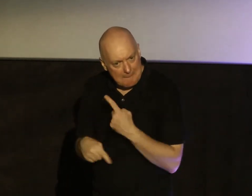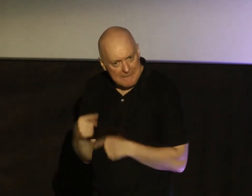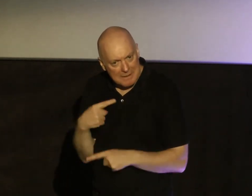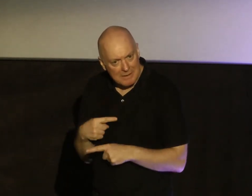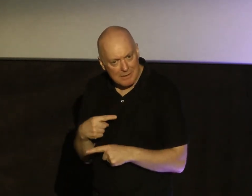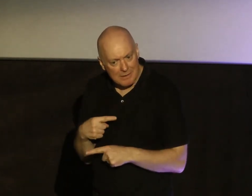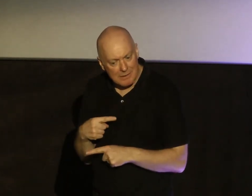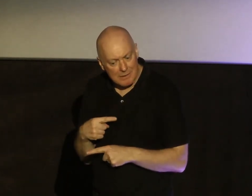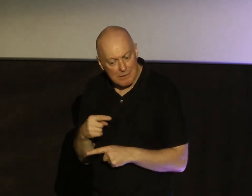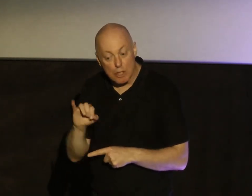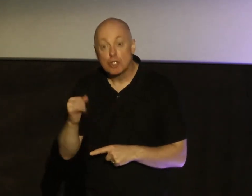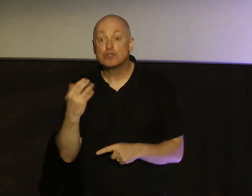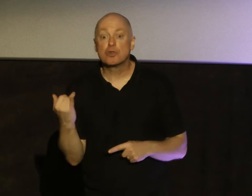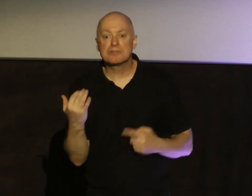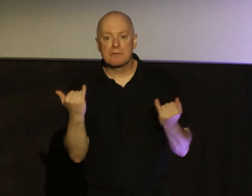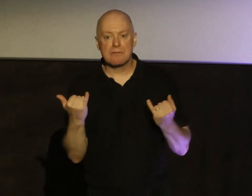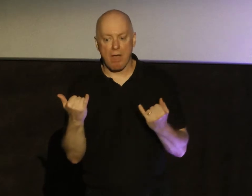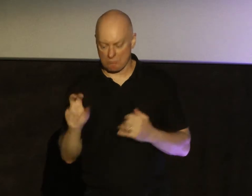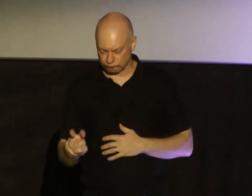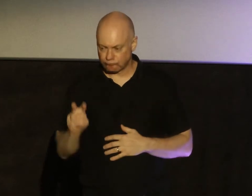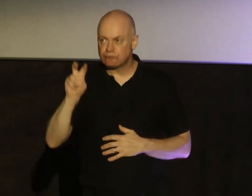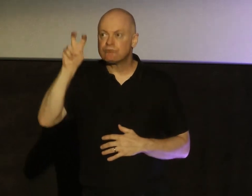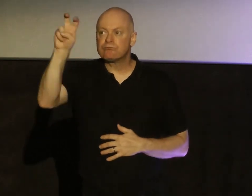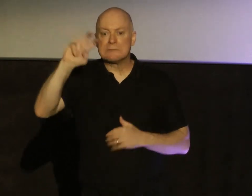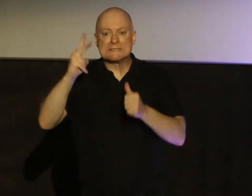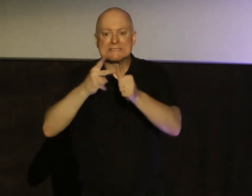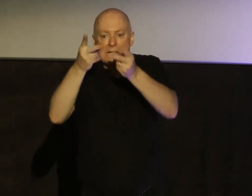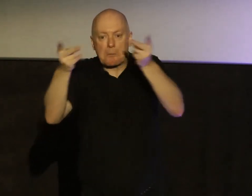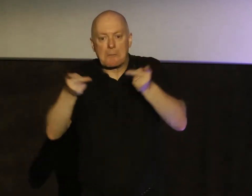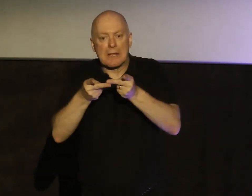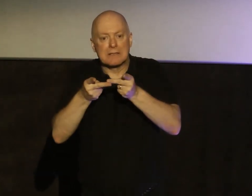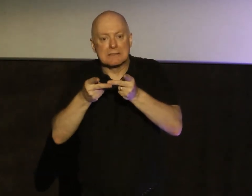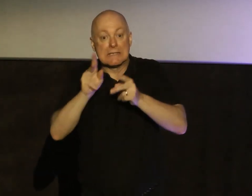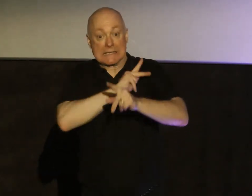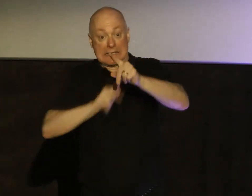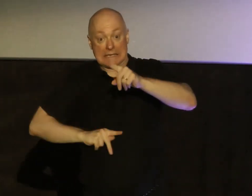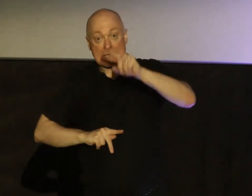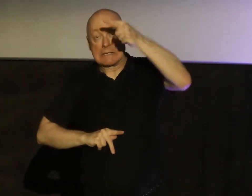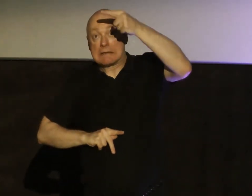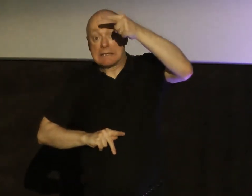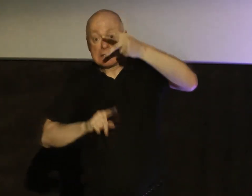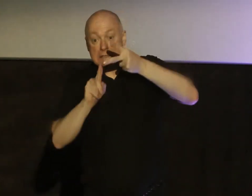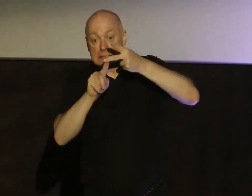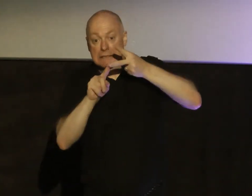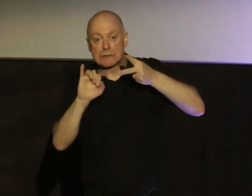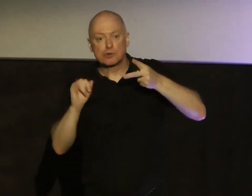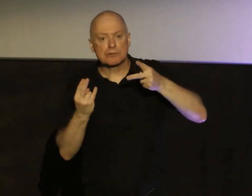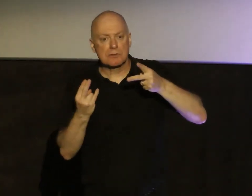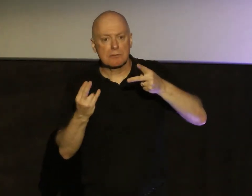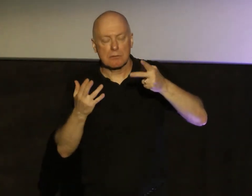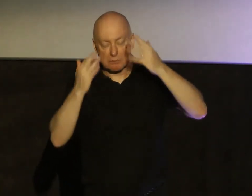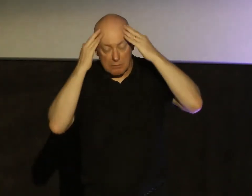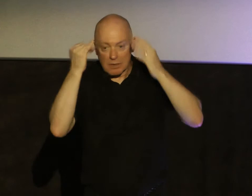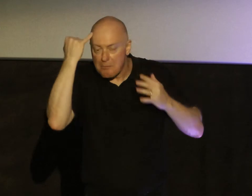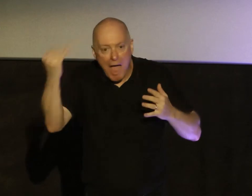And Joseph now is second in command in all of Egypt, in the palace. What a roller coaster ride. He's second in